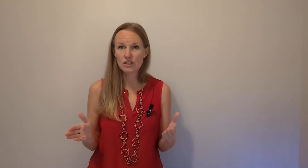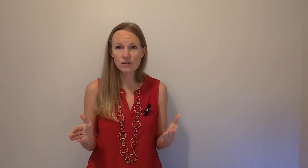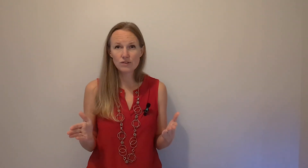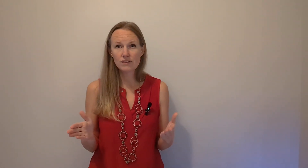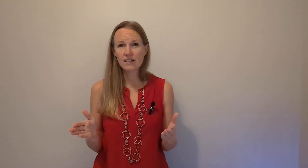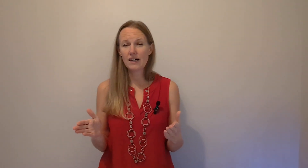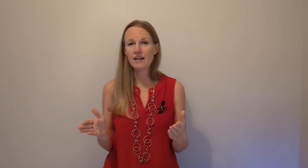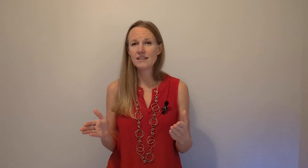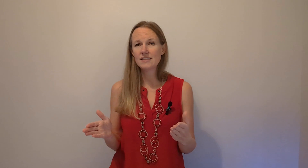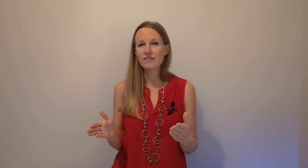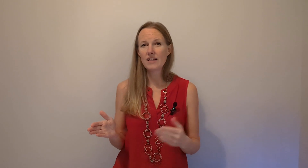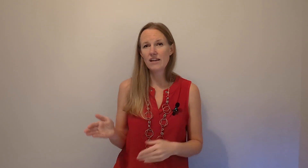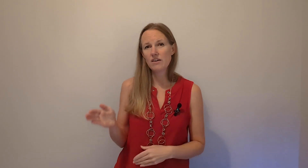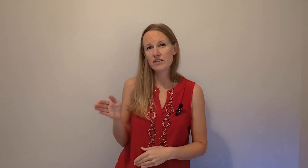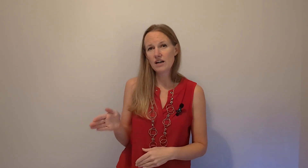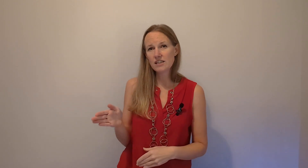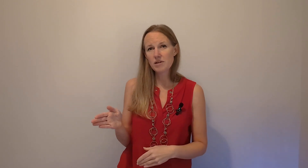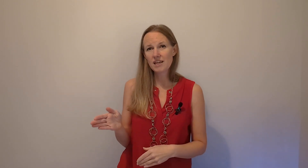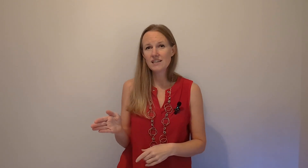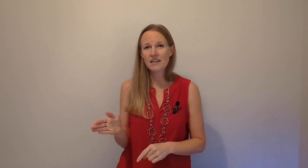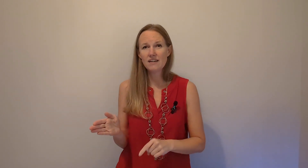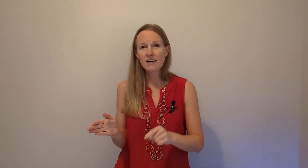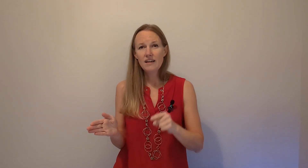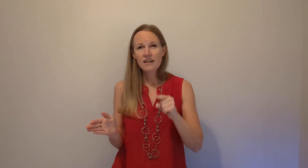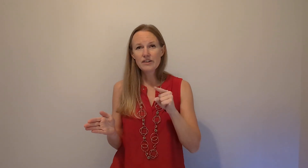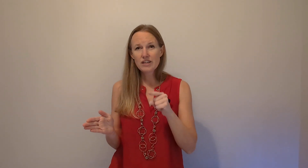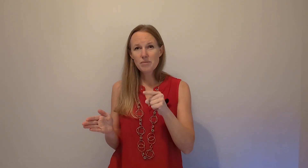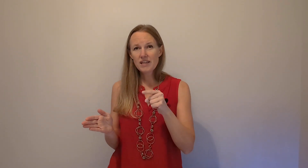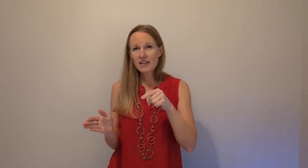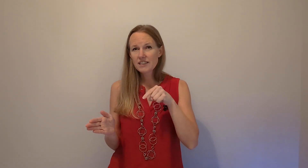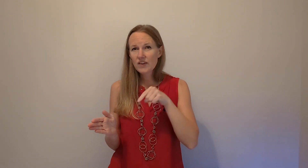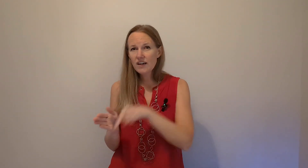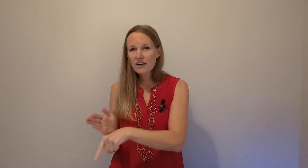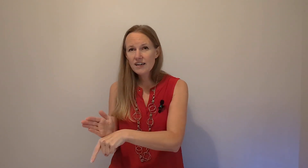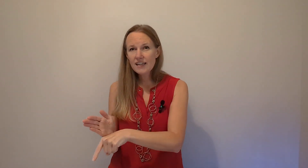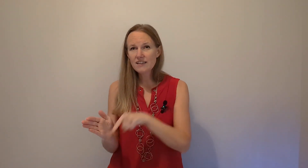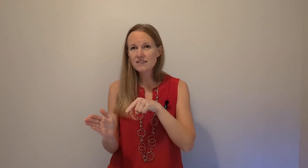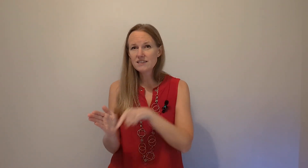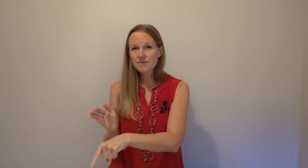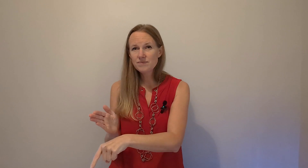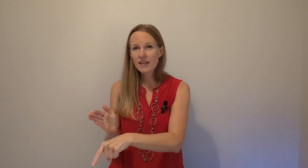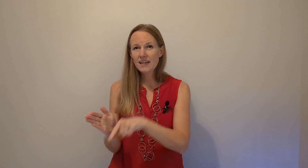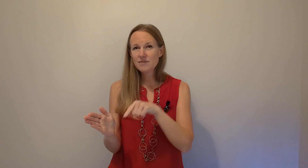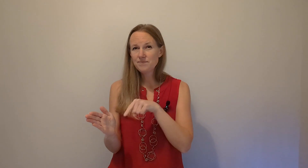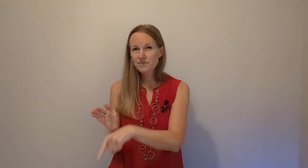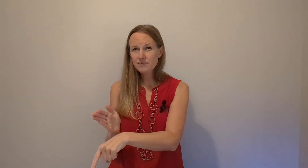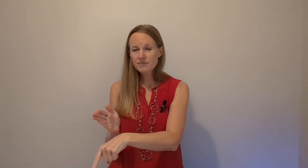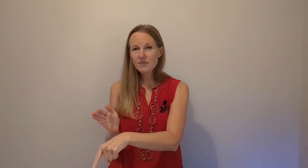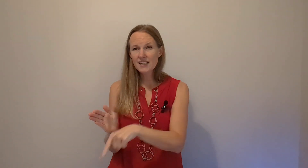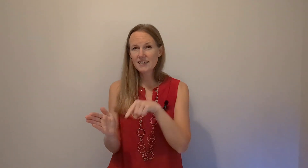show you the sign for that. You have your non-dominant hand here, your dominant index finger, killed. Okay,